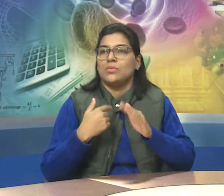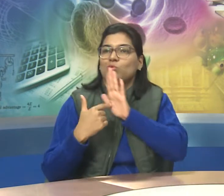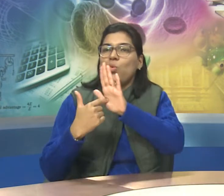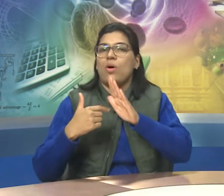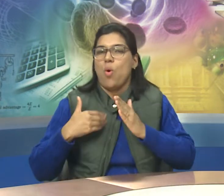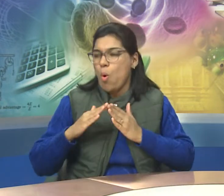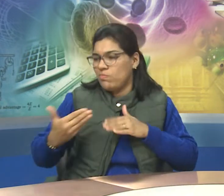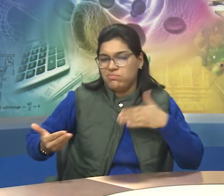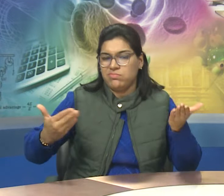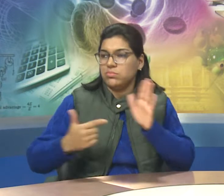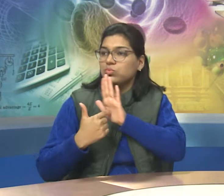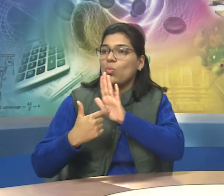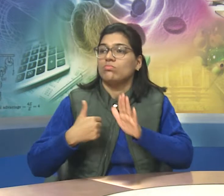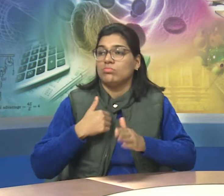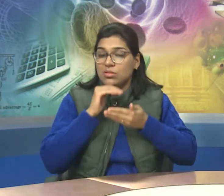or because of